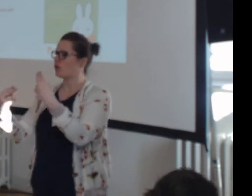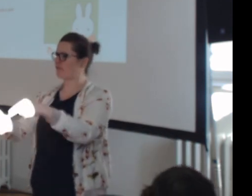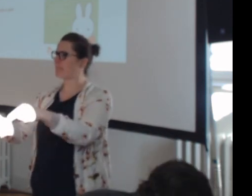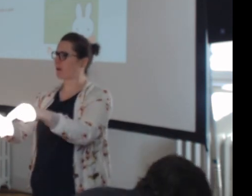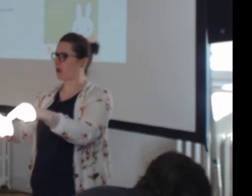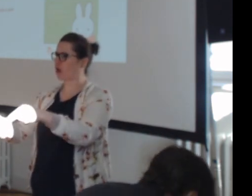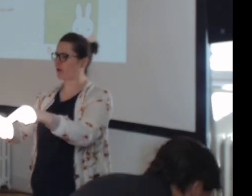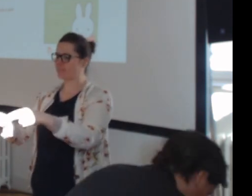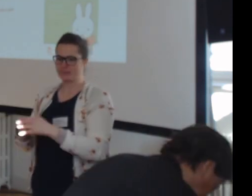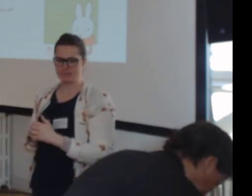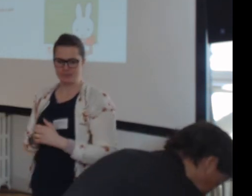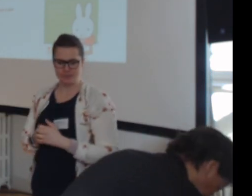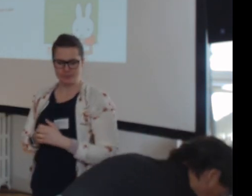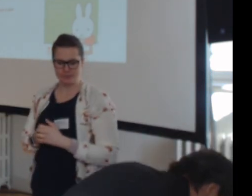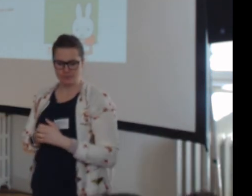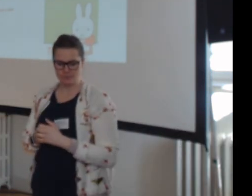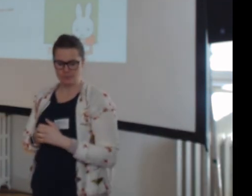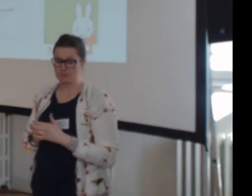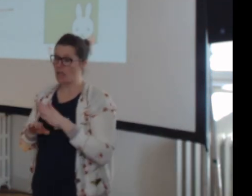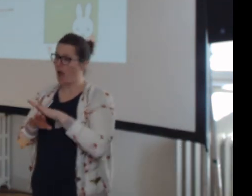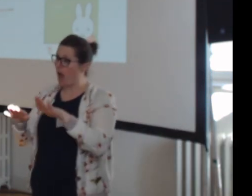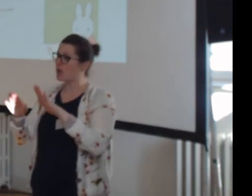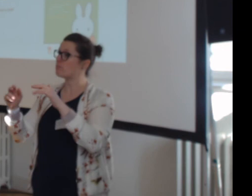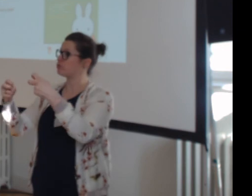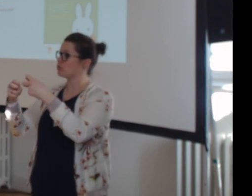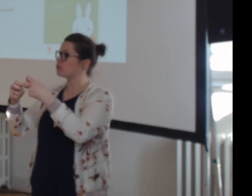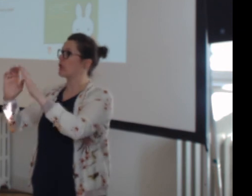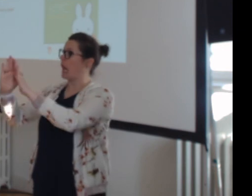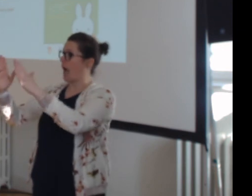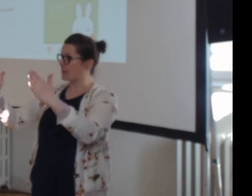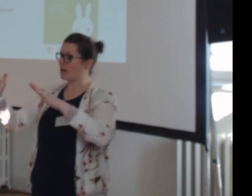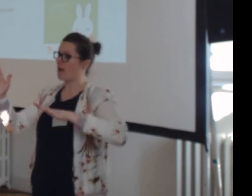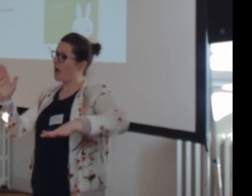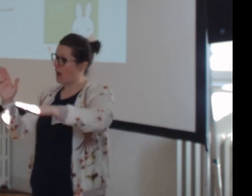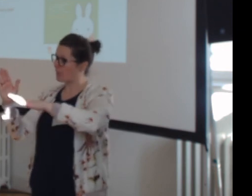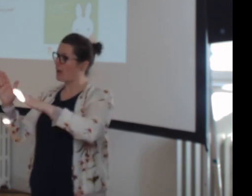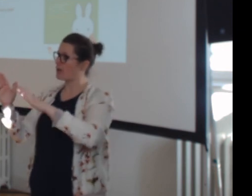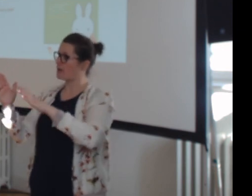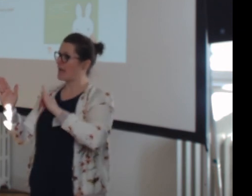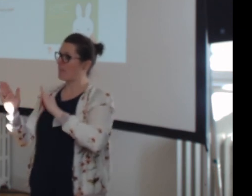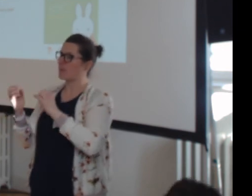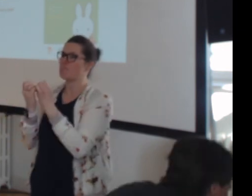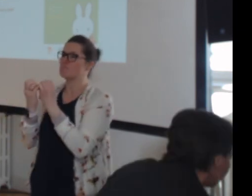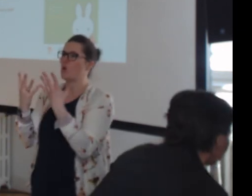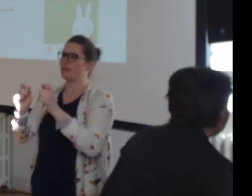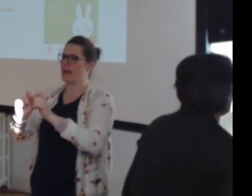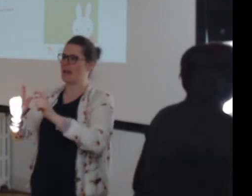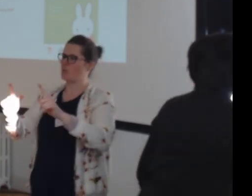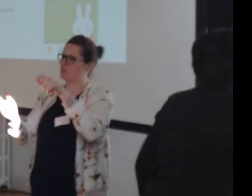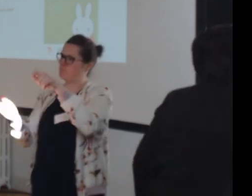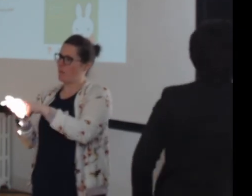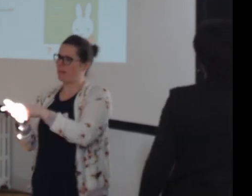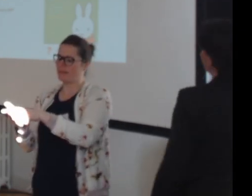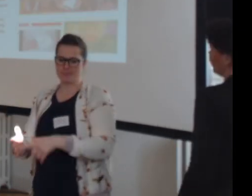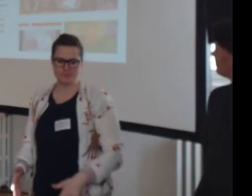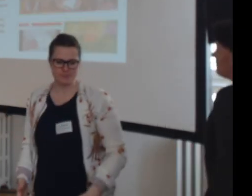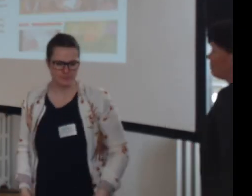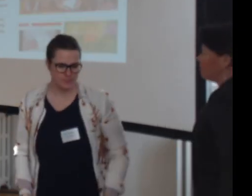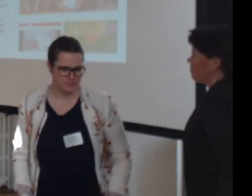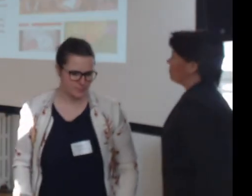November, the Reading Aloud week, and all the Brussels libraries have their multilingual Reading Aloud session in